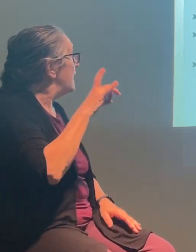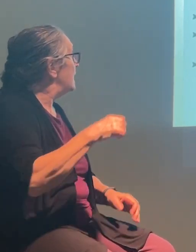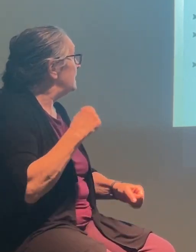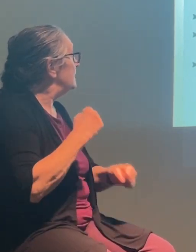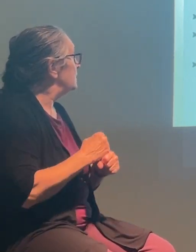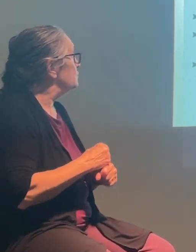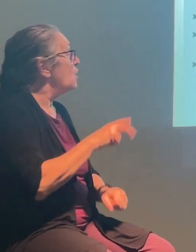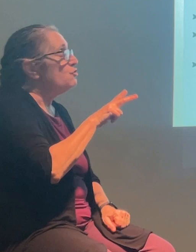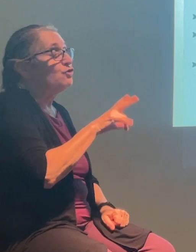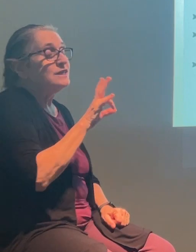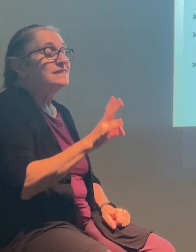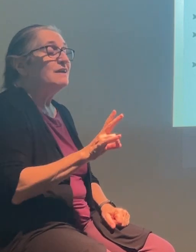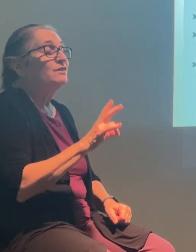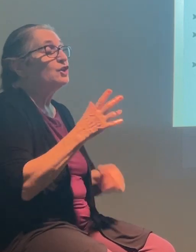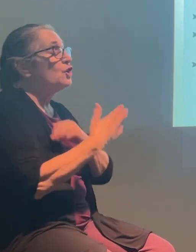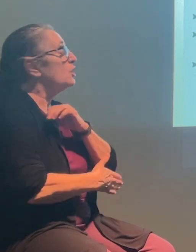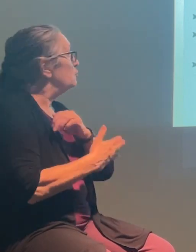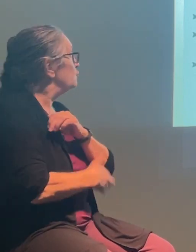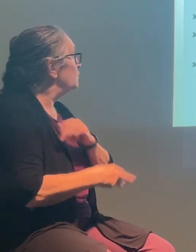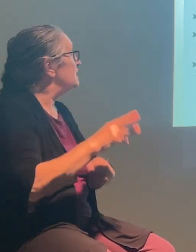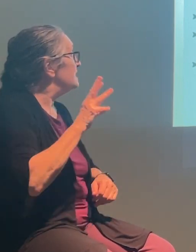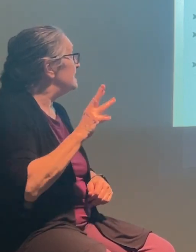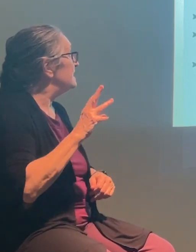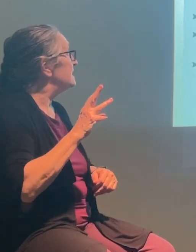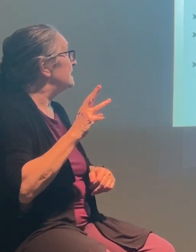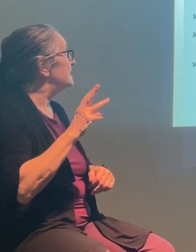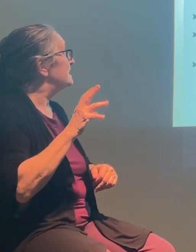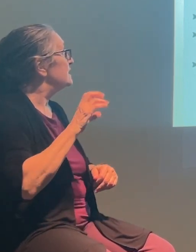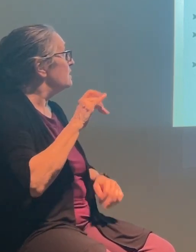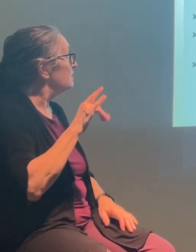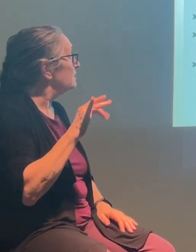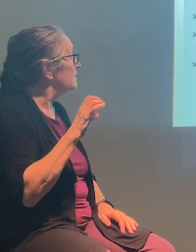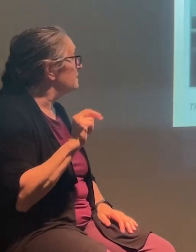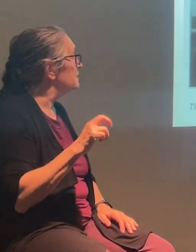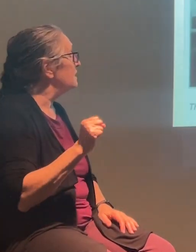million people in attendance. It has never been surpassed.